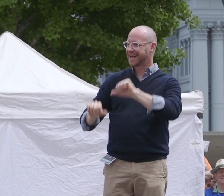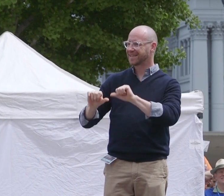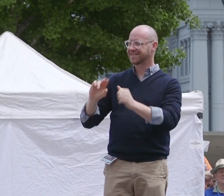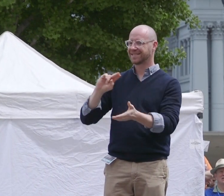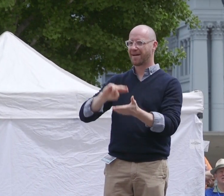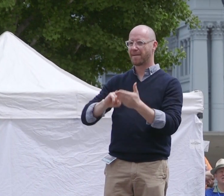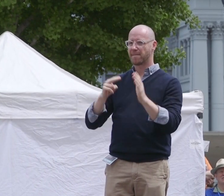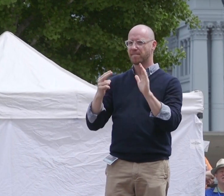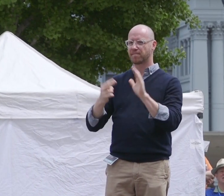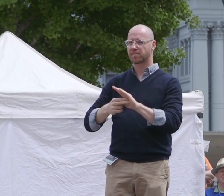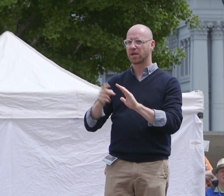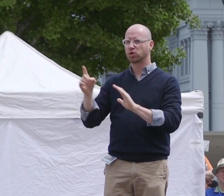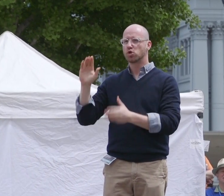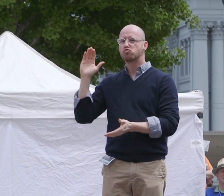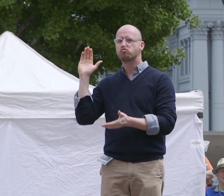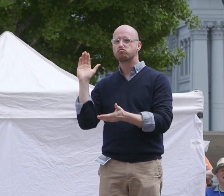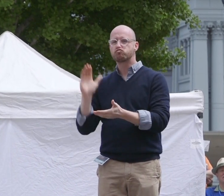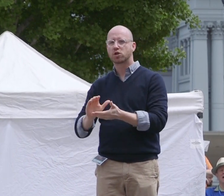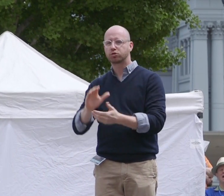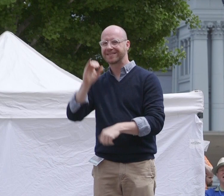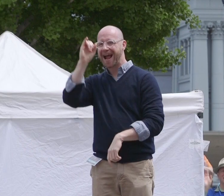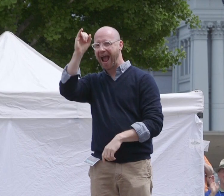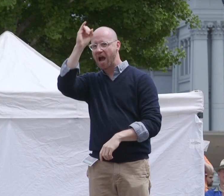reduction of ignorance.